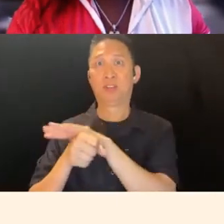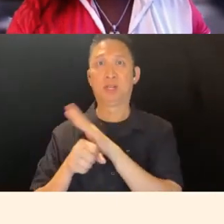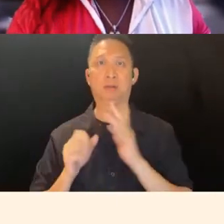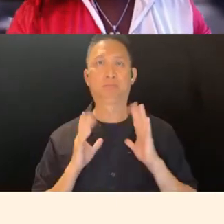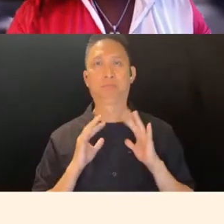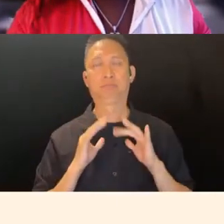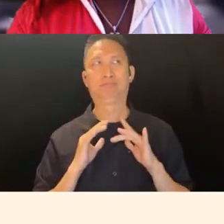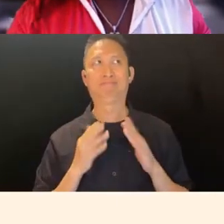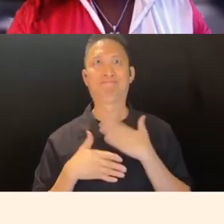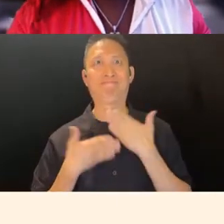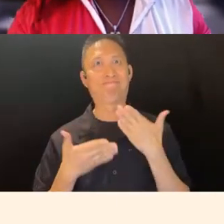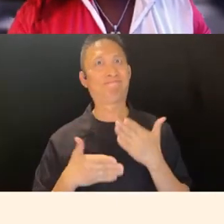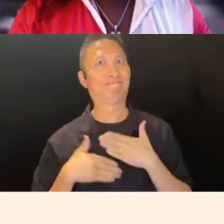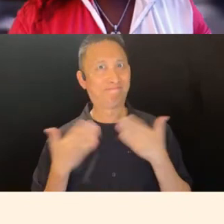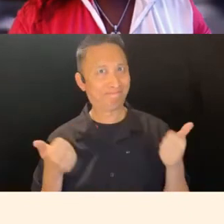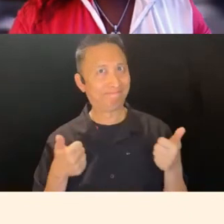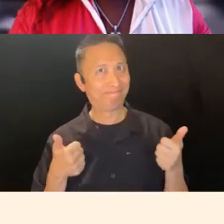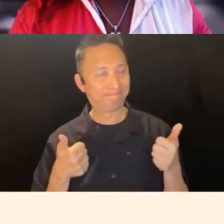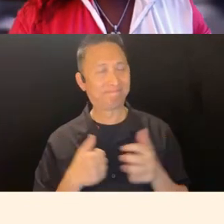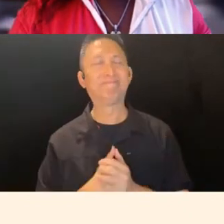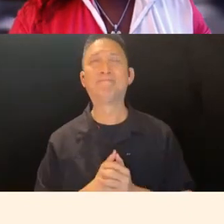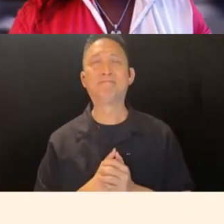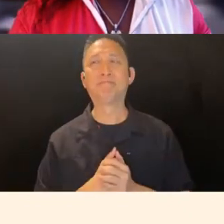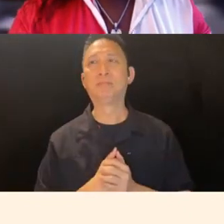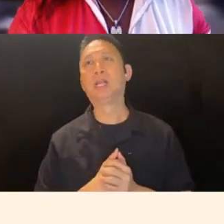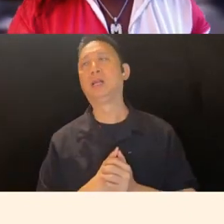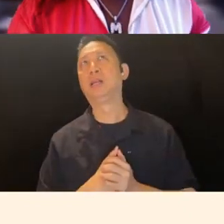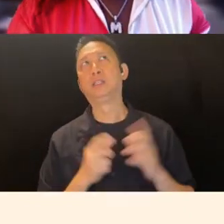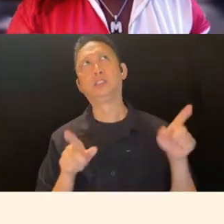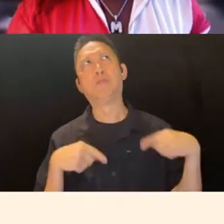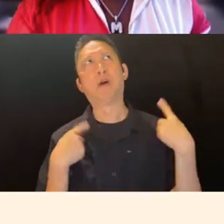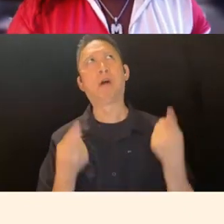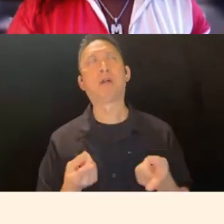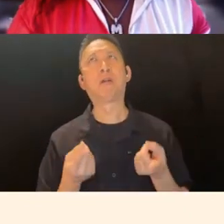I want to say we have had about